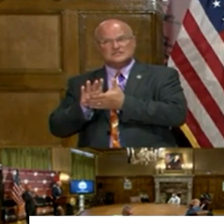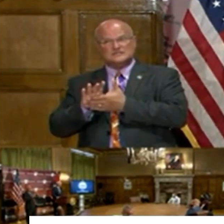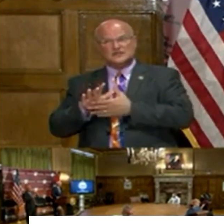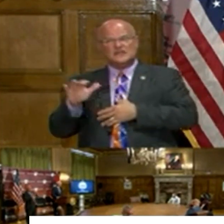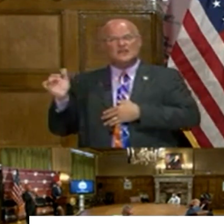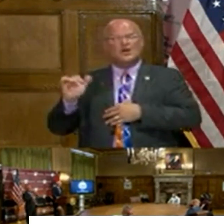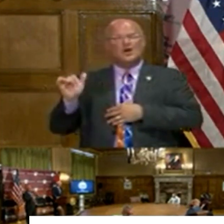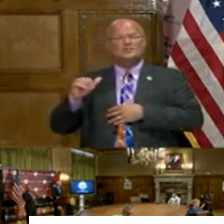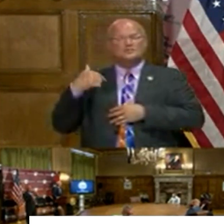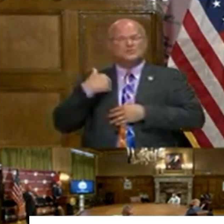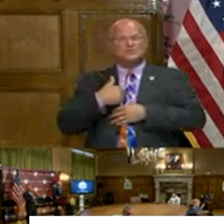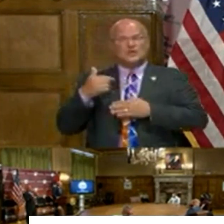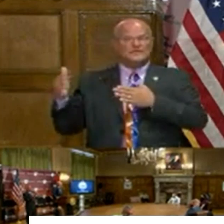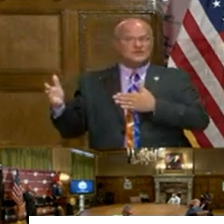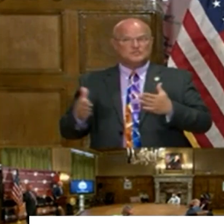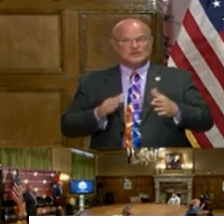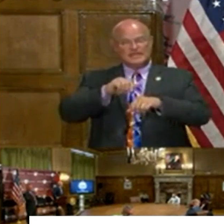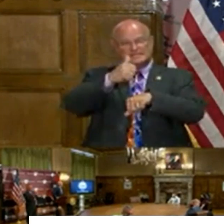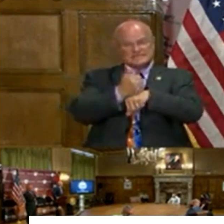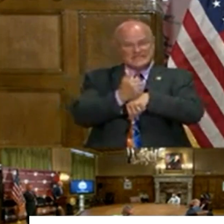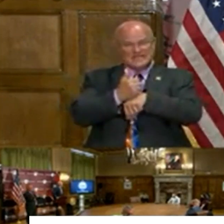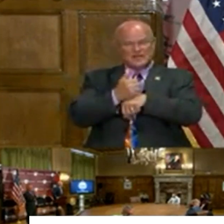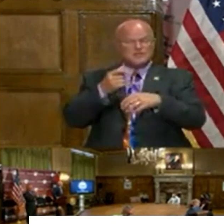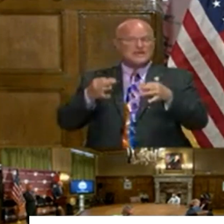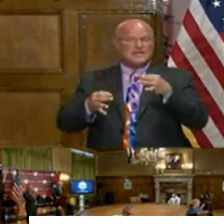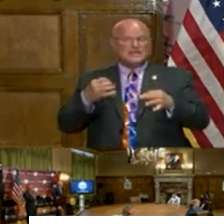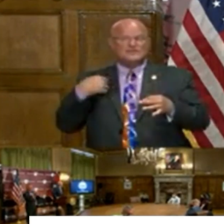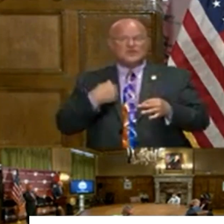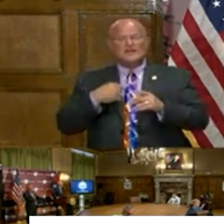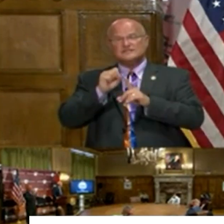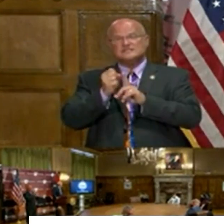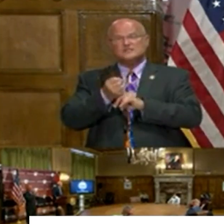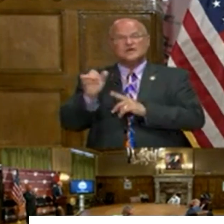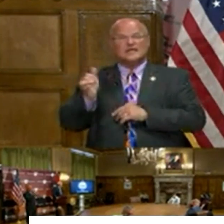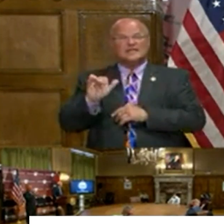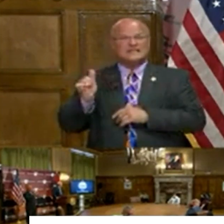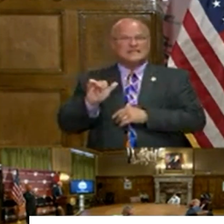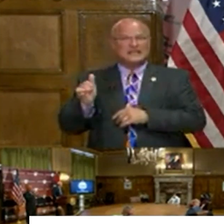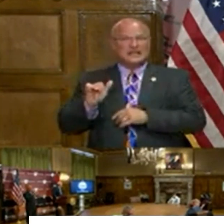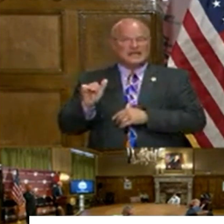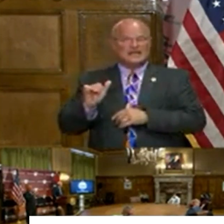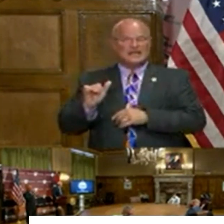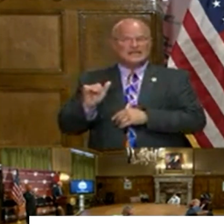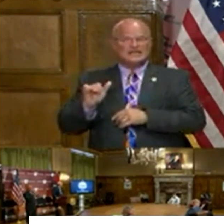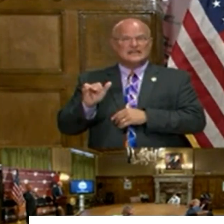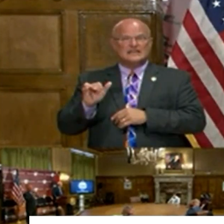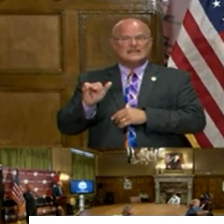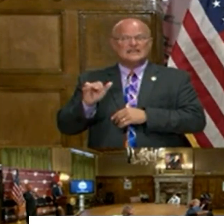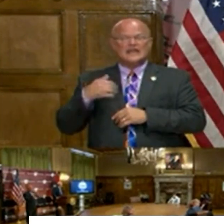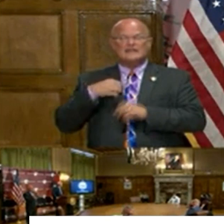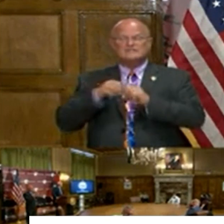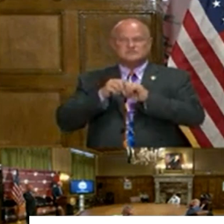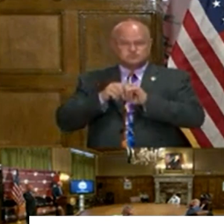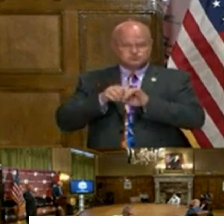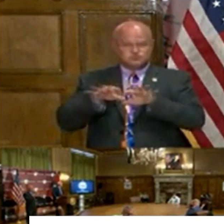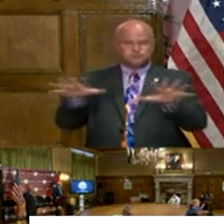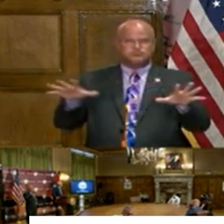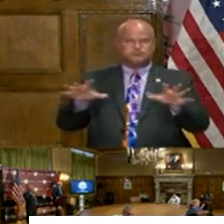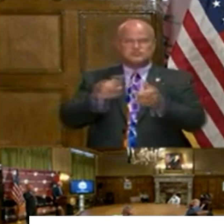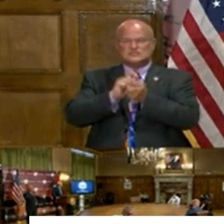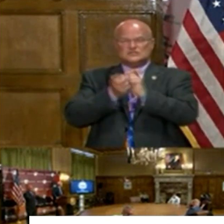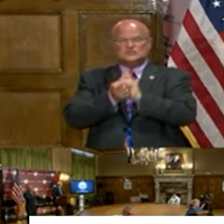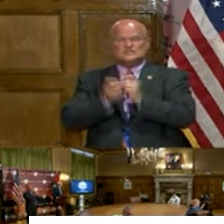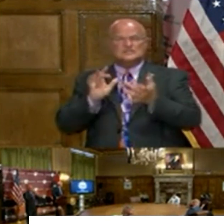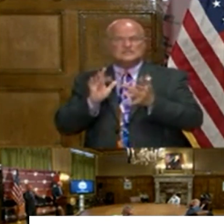And also, do we have a plan in place if we have a situation like UNC is having, where they have a big outbreak and they're switching to